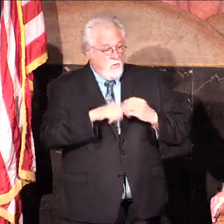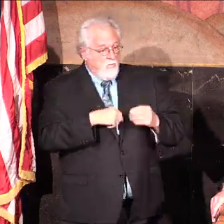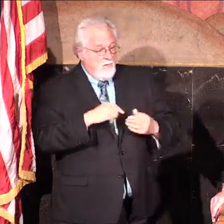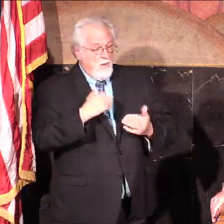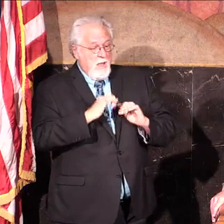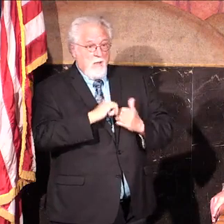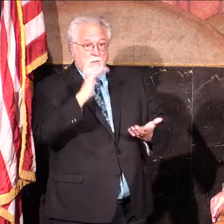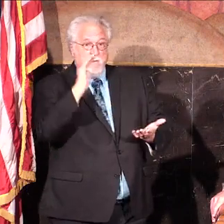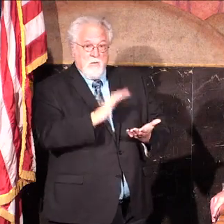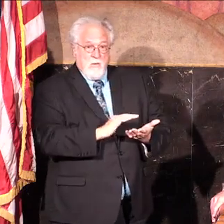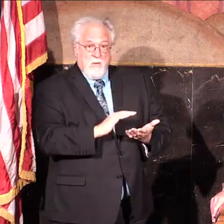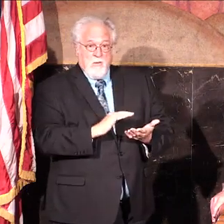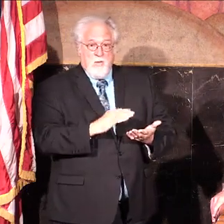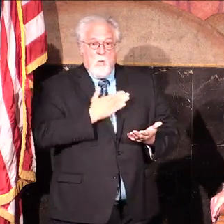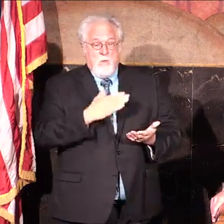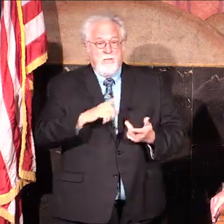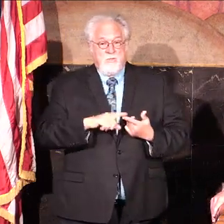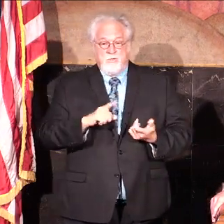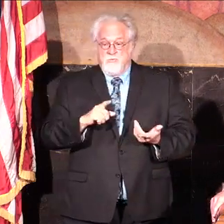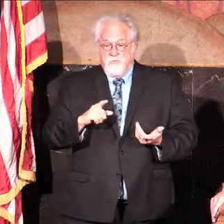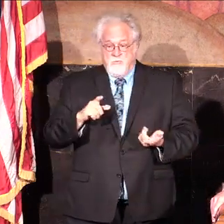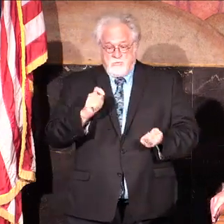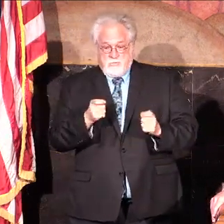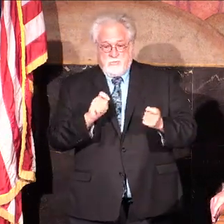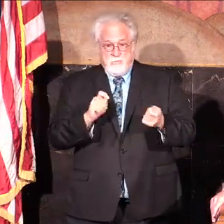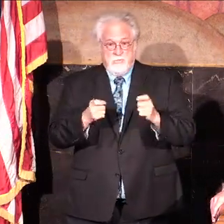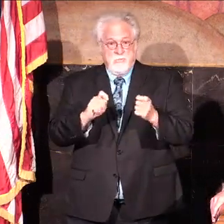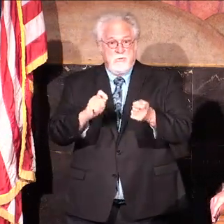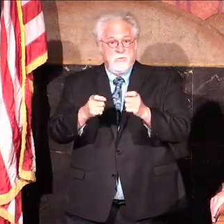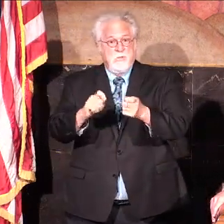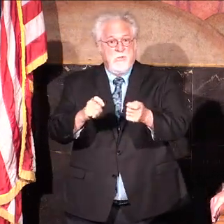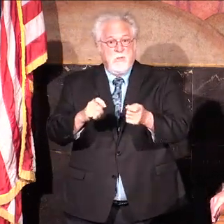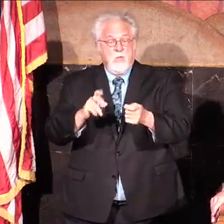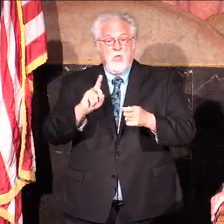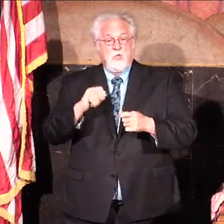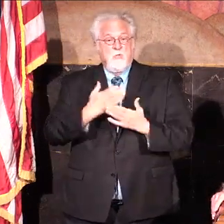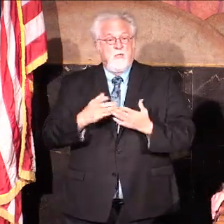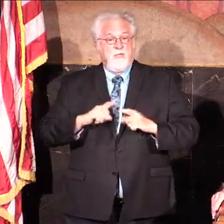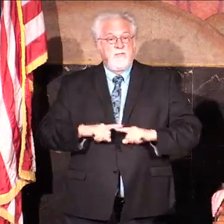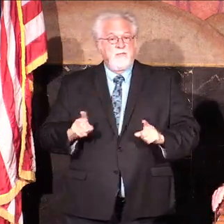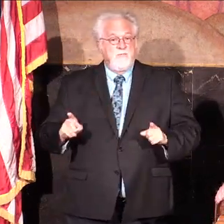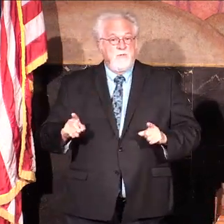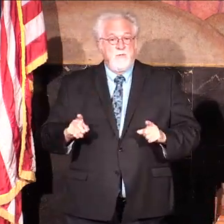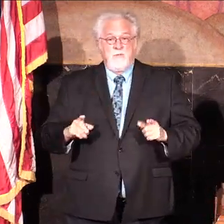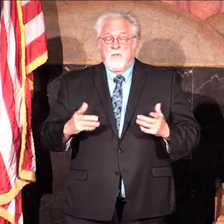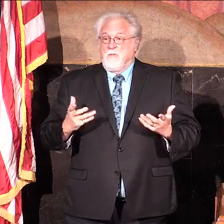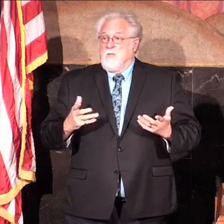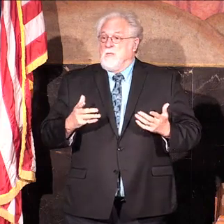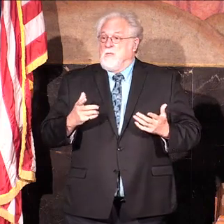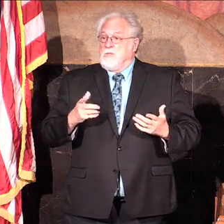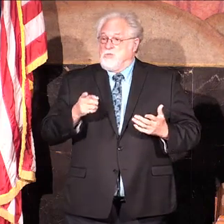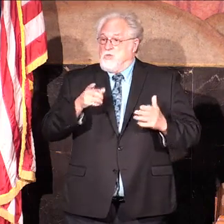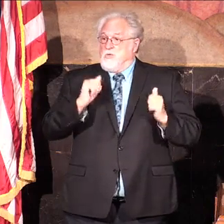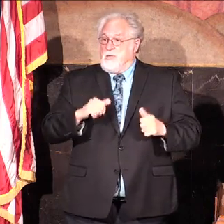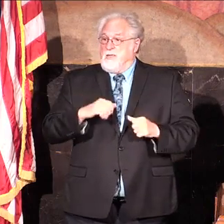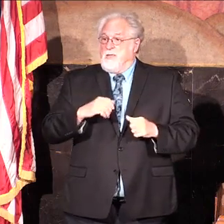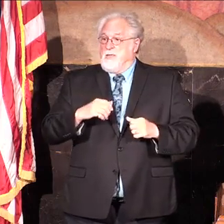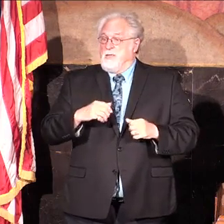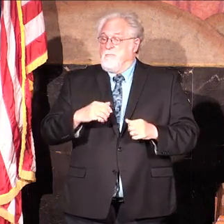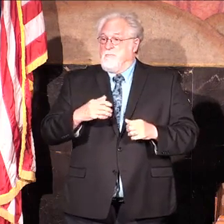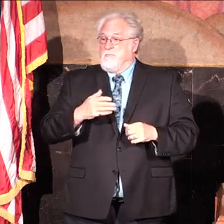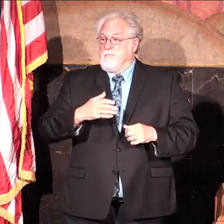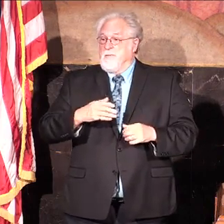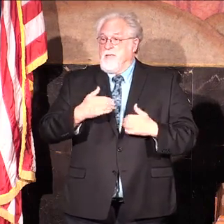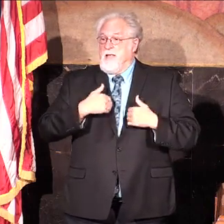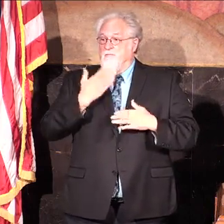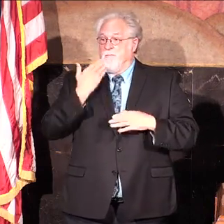mitigation measures, you have to be willing to adjust and do things differently so that you can get an even better outcome. And we're